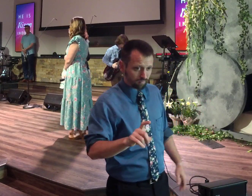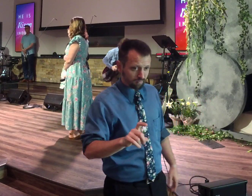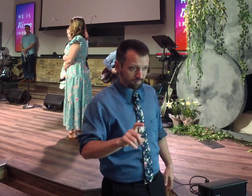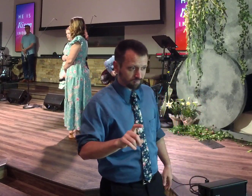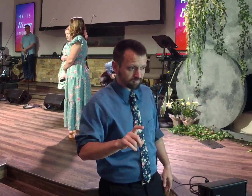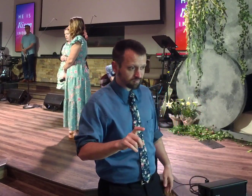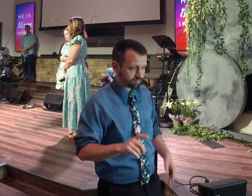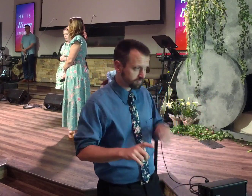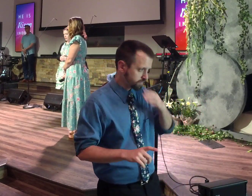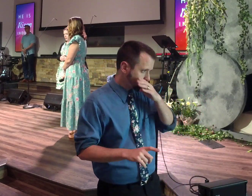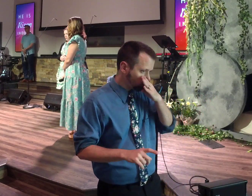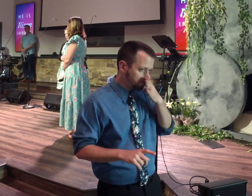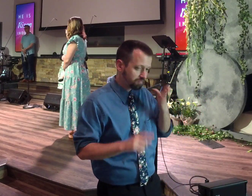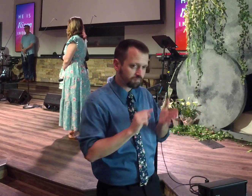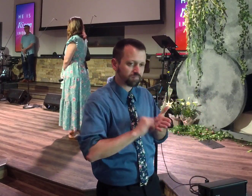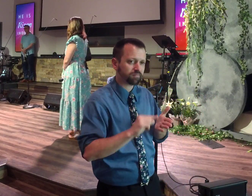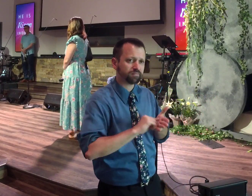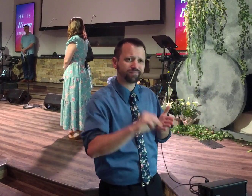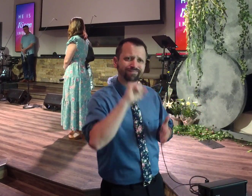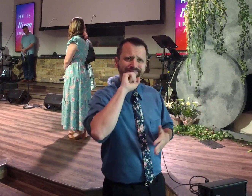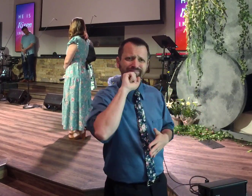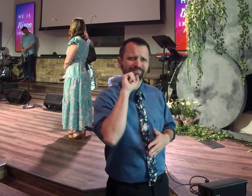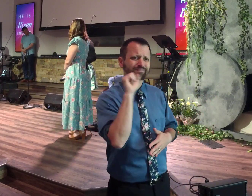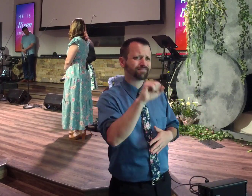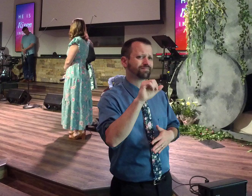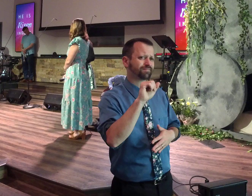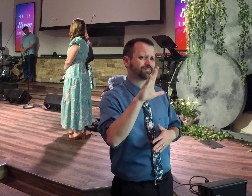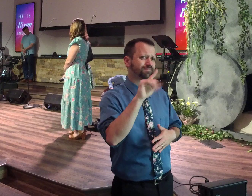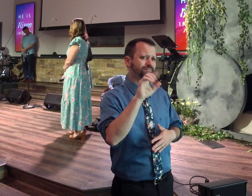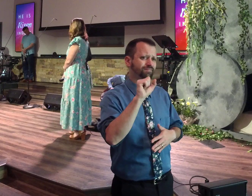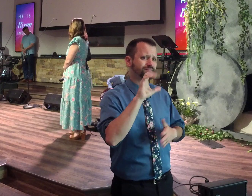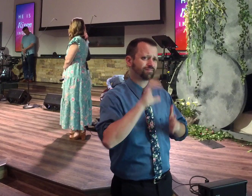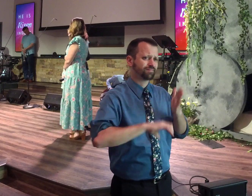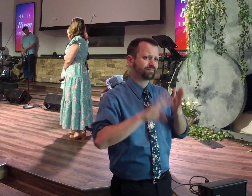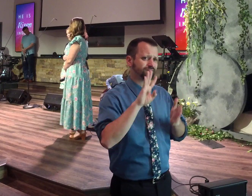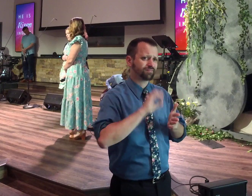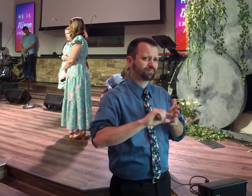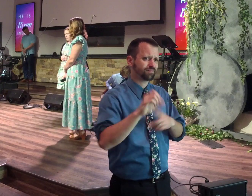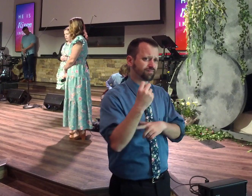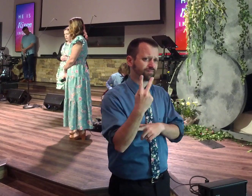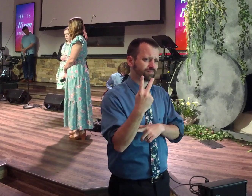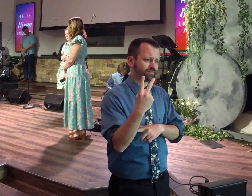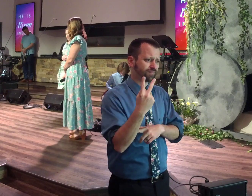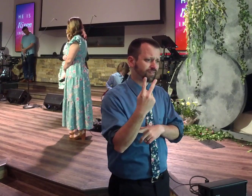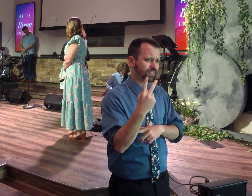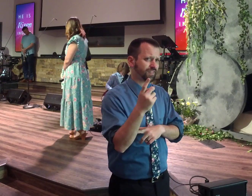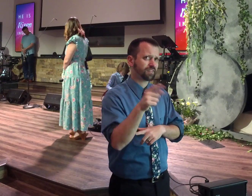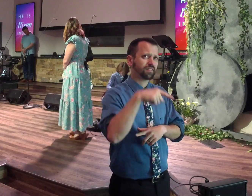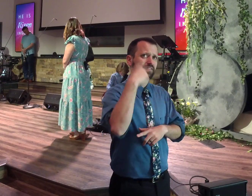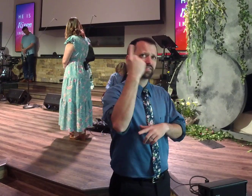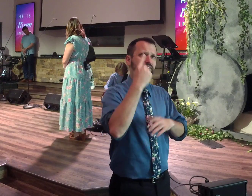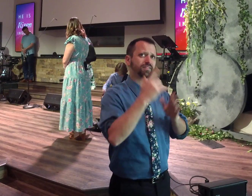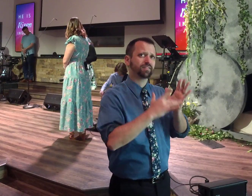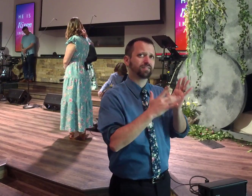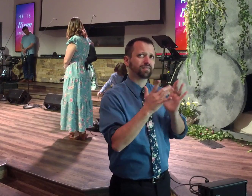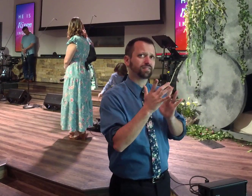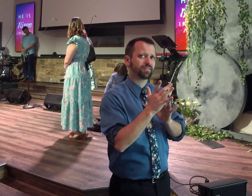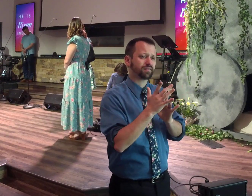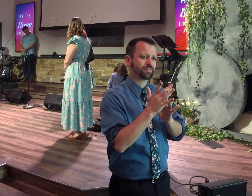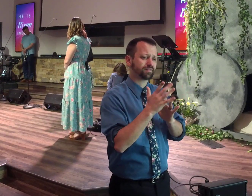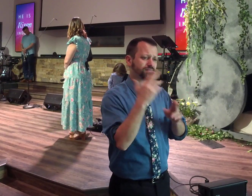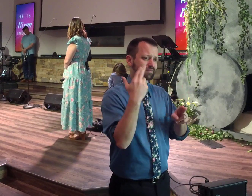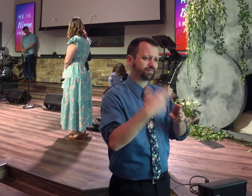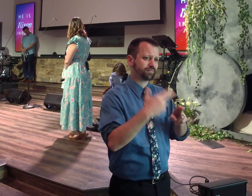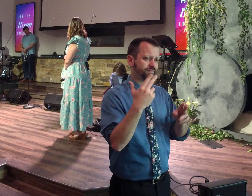I love that verse that Emily quoted earlier in the service from Acts 4:12, where it says, it's only by Jesus, the name